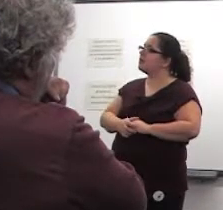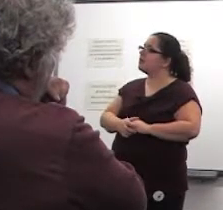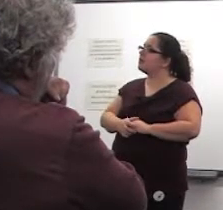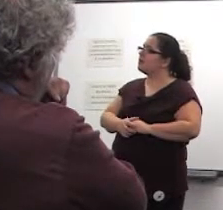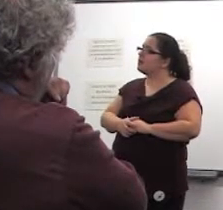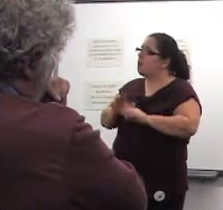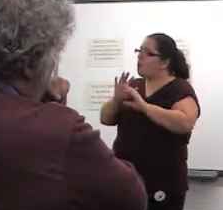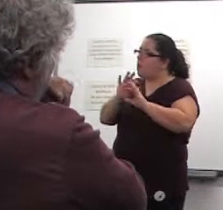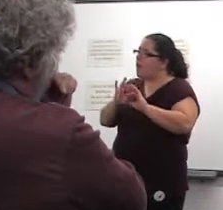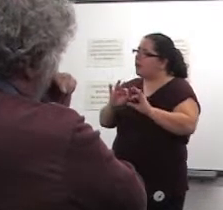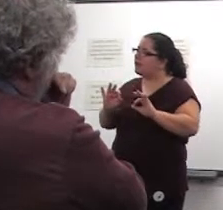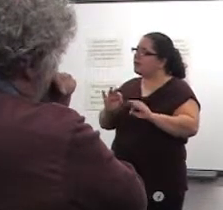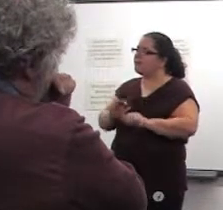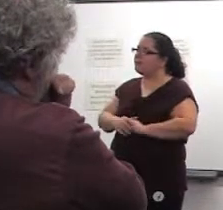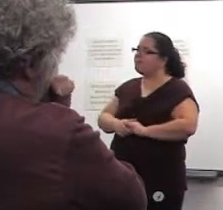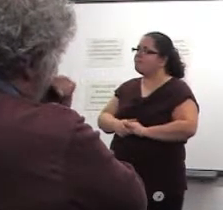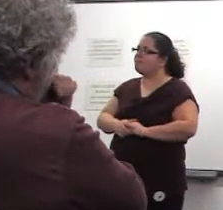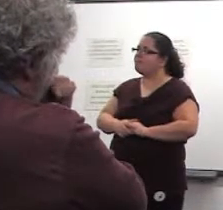very quietly.